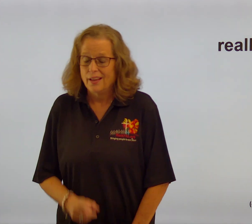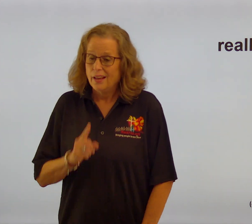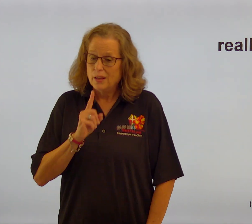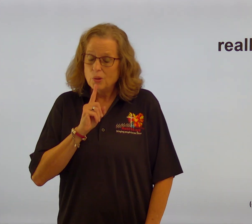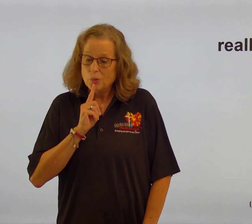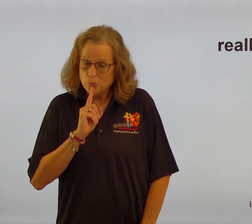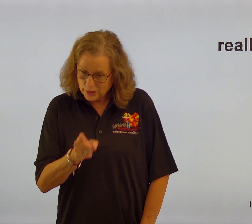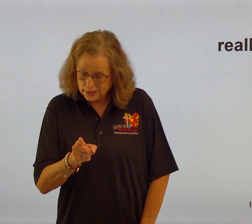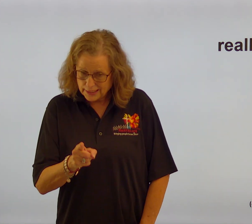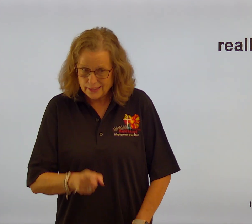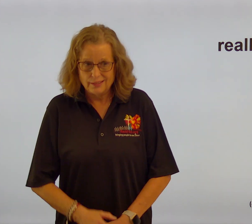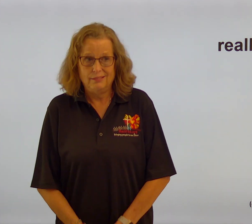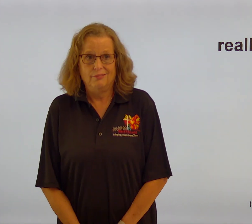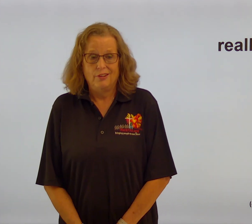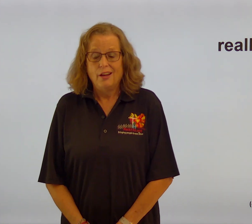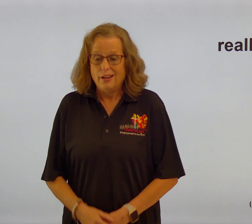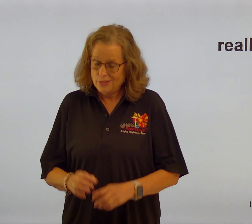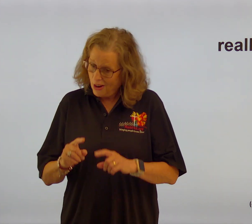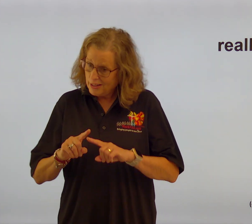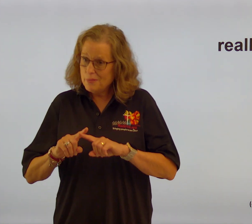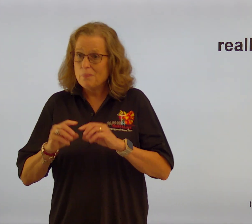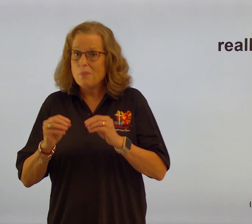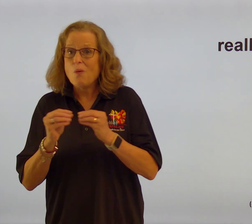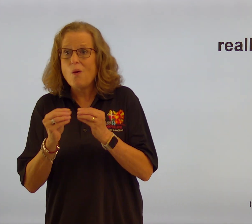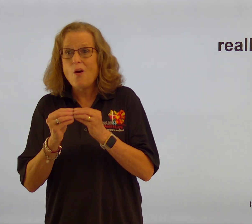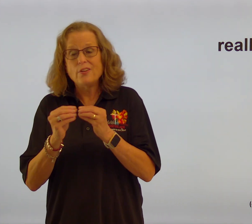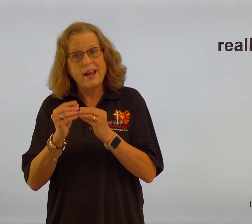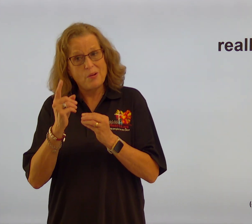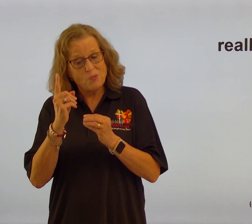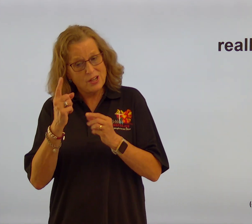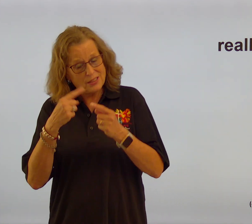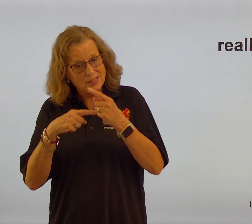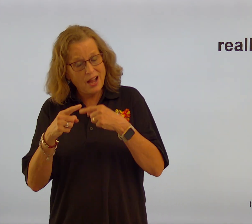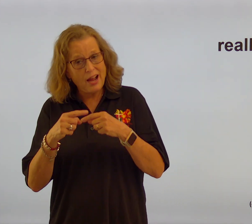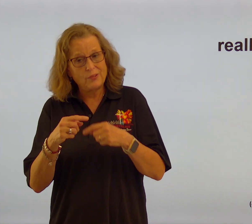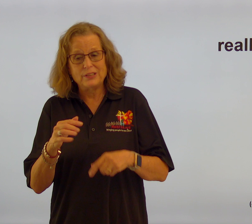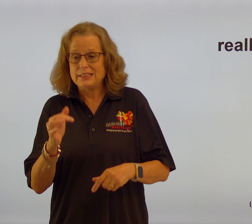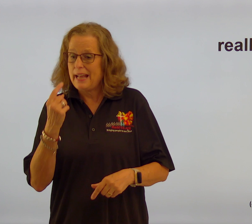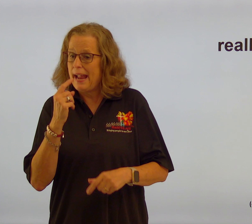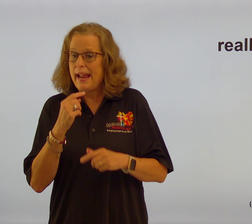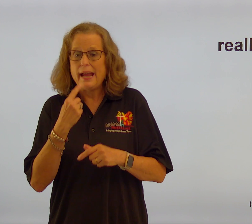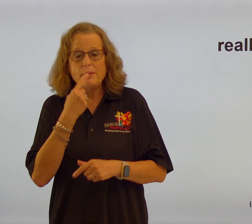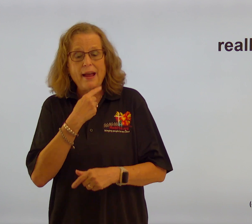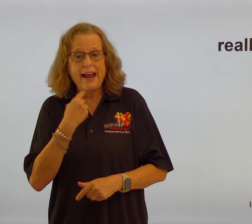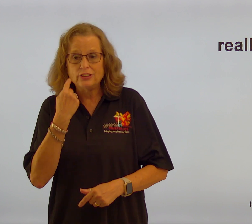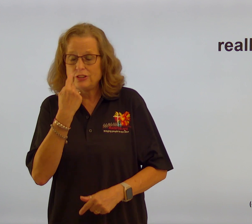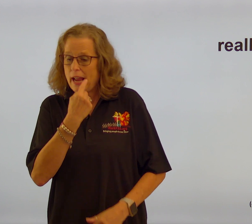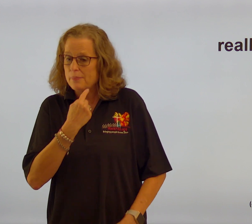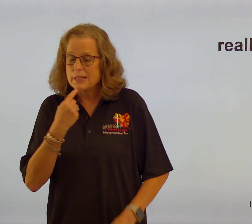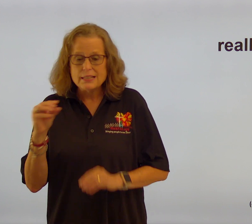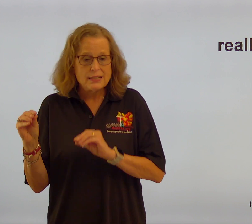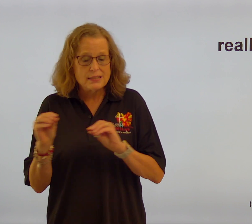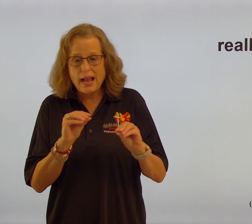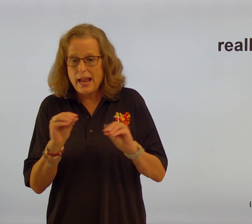Really? There are more than one sign with the same handshake, the same